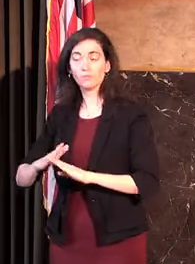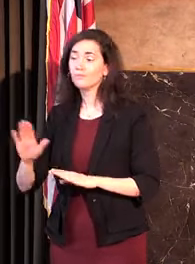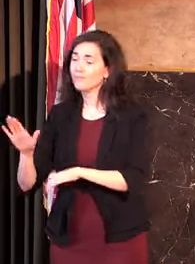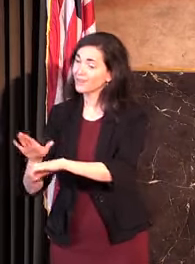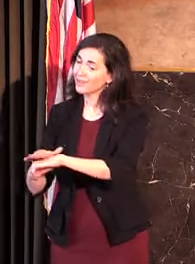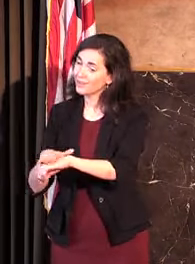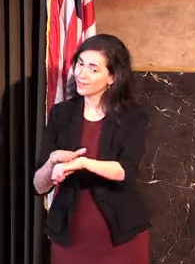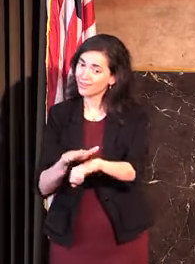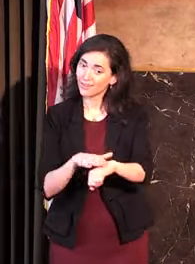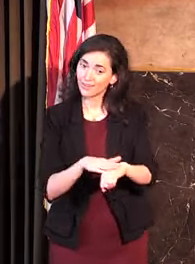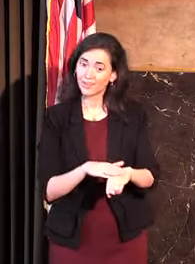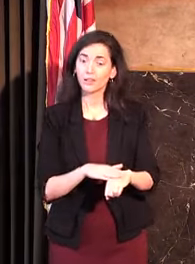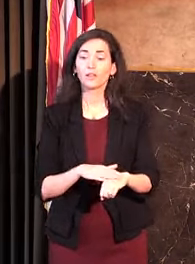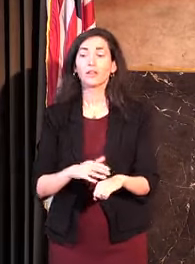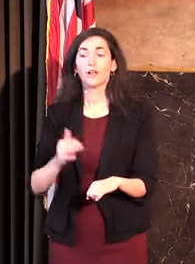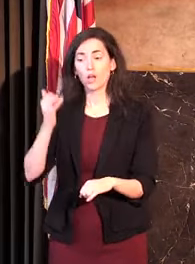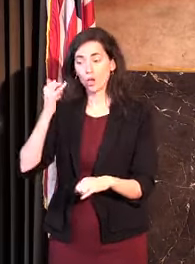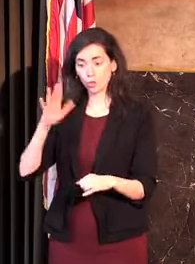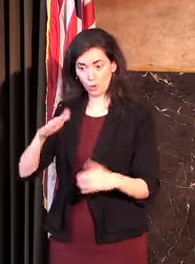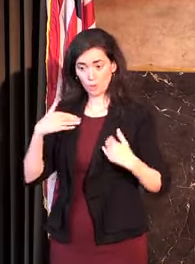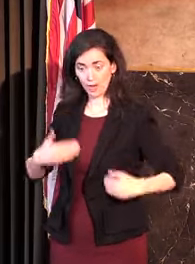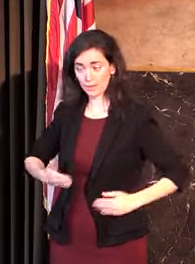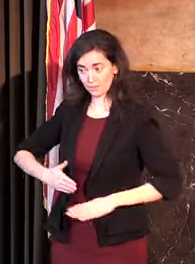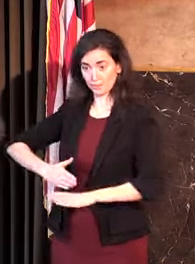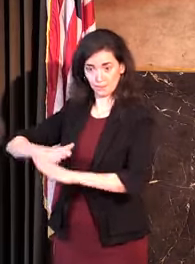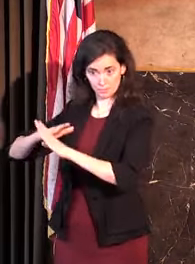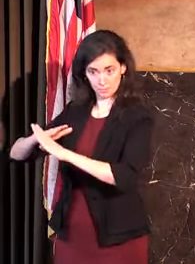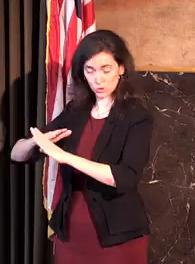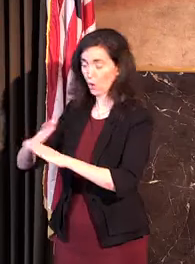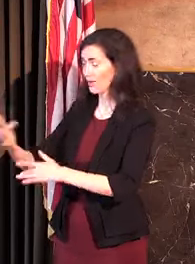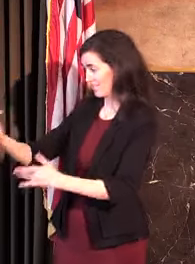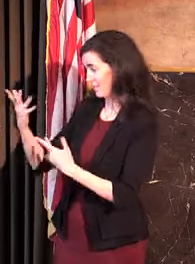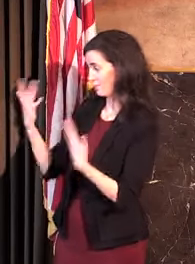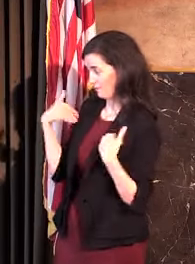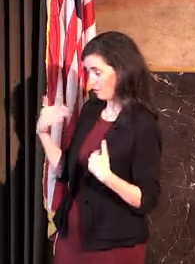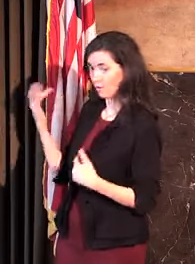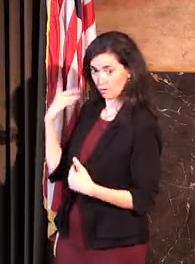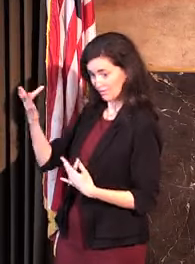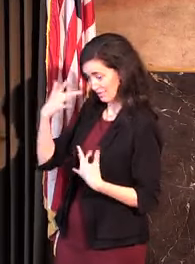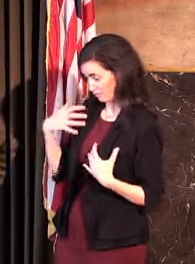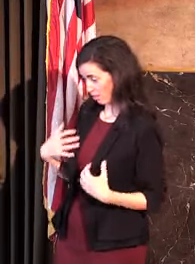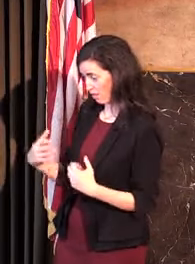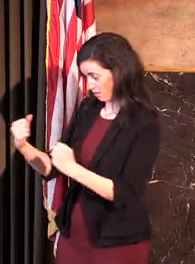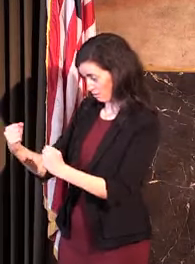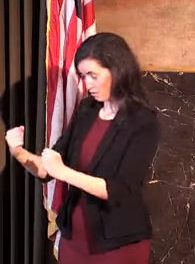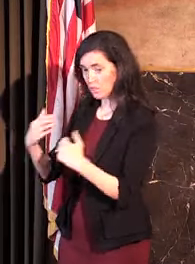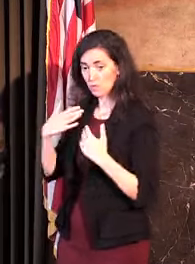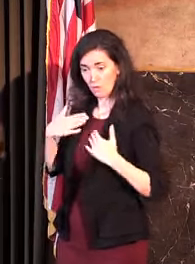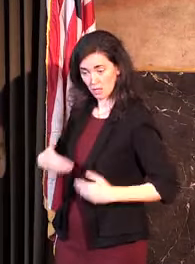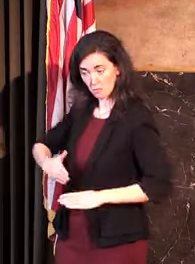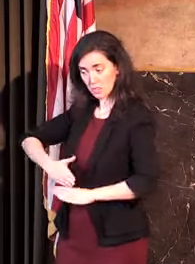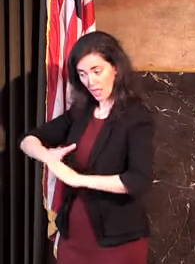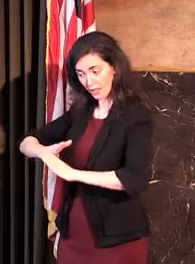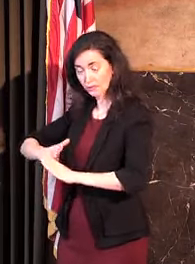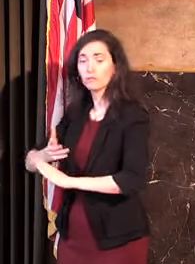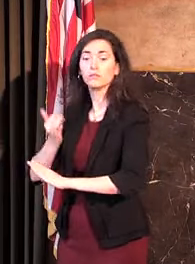will more than double if you get vaccinated, even though you had COVID in the past.